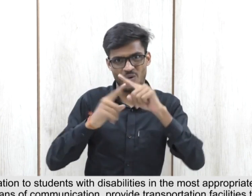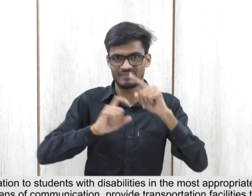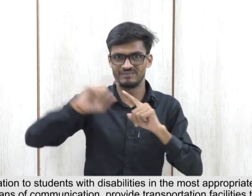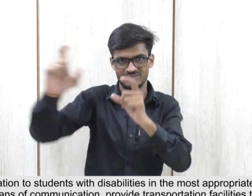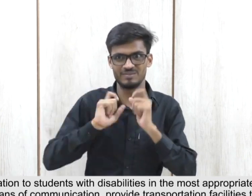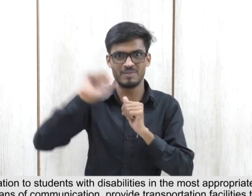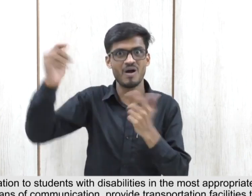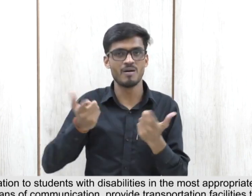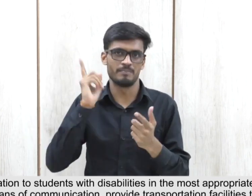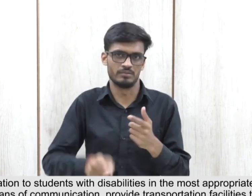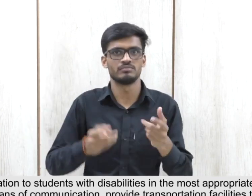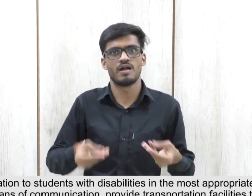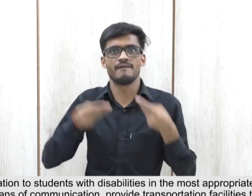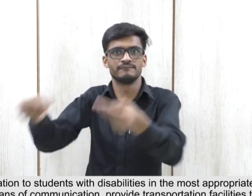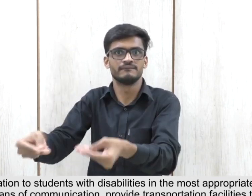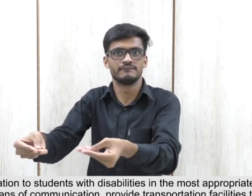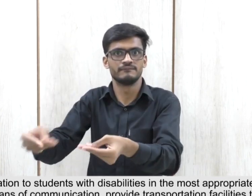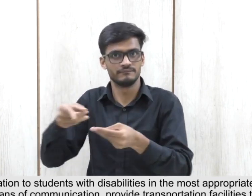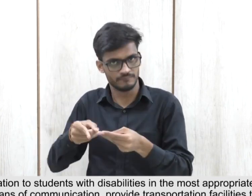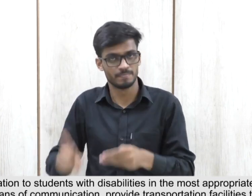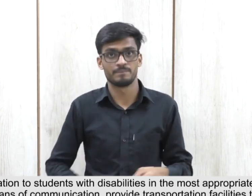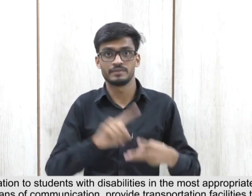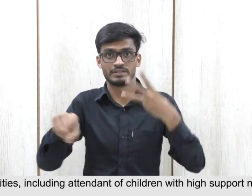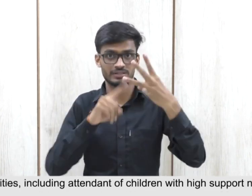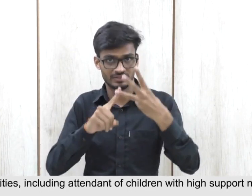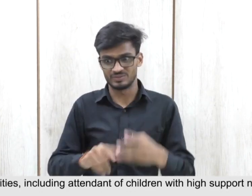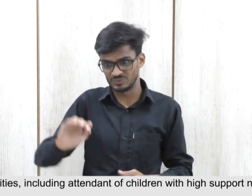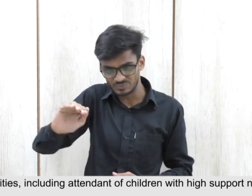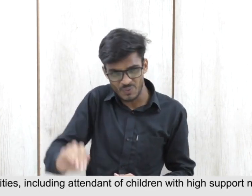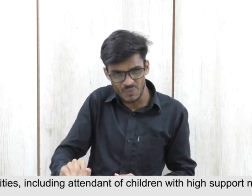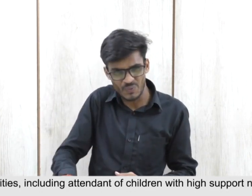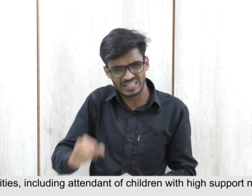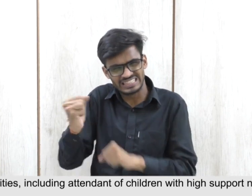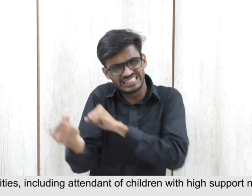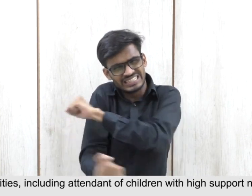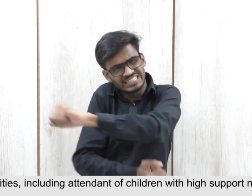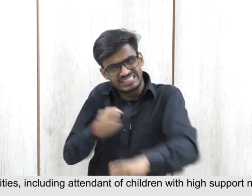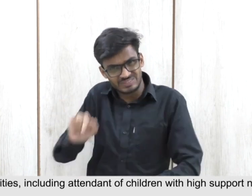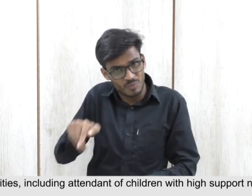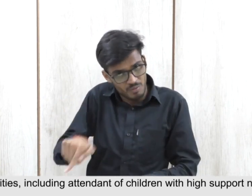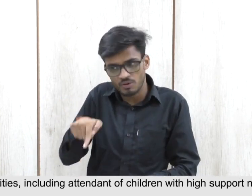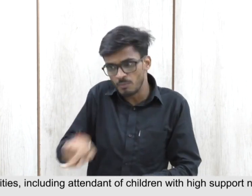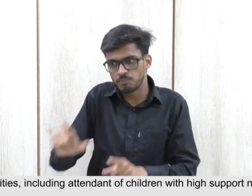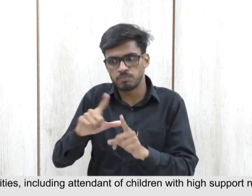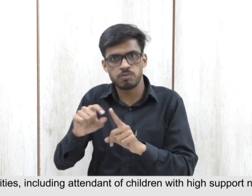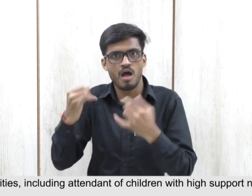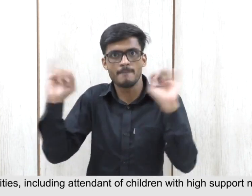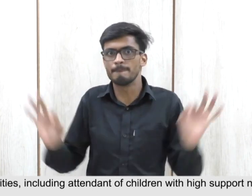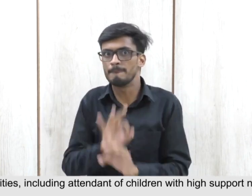Provide transportation facilities to children with disabilities, including attendant of